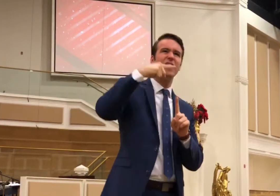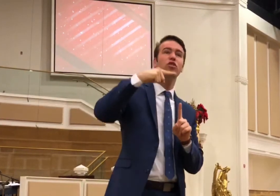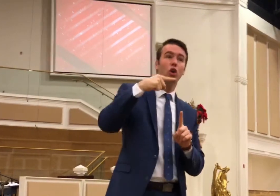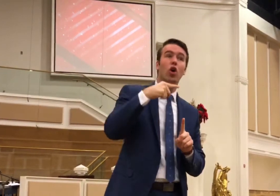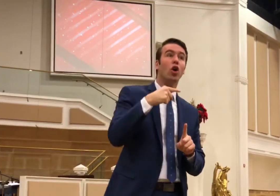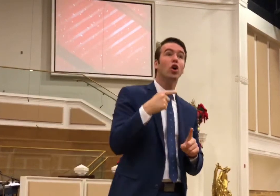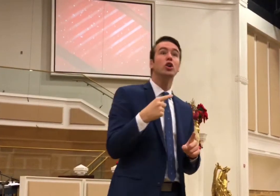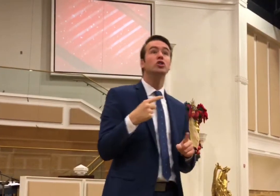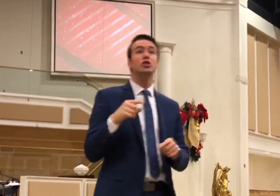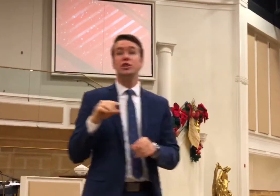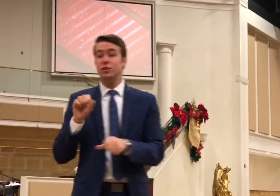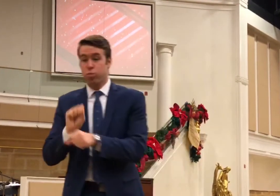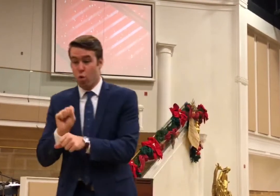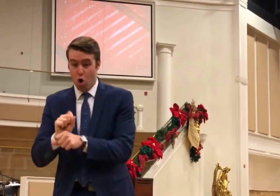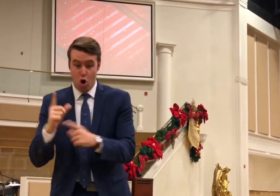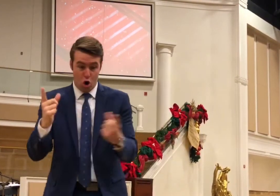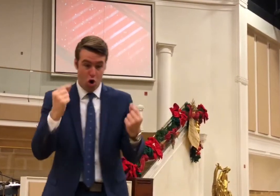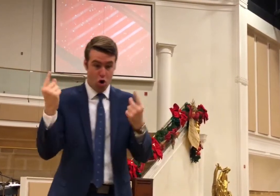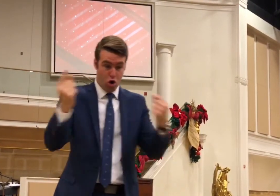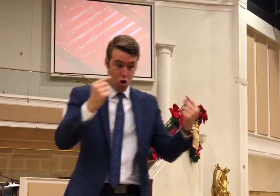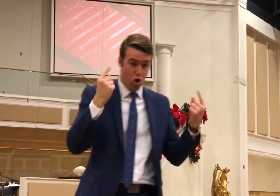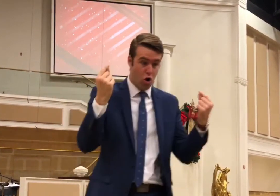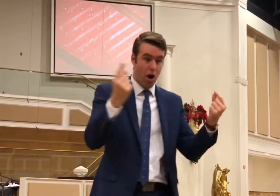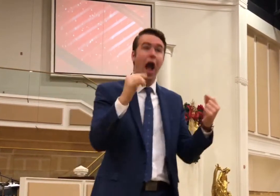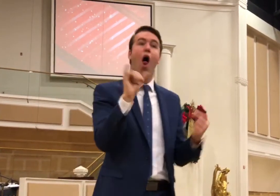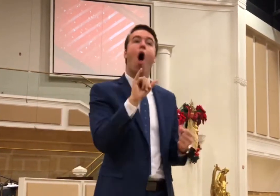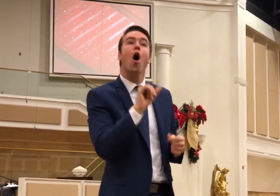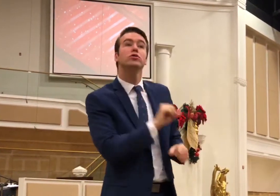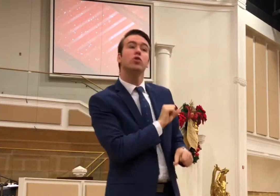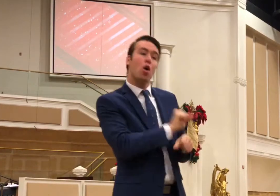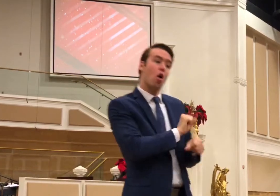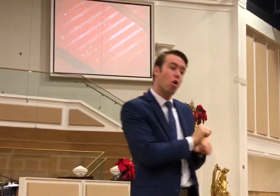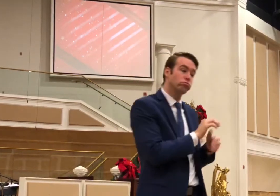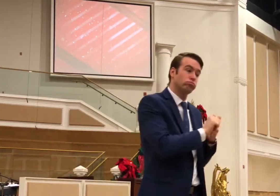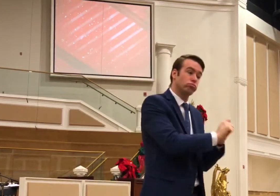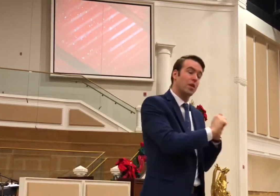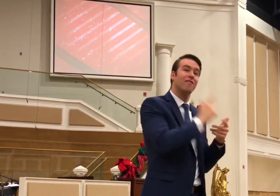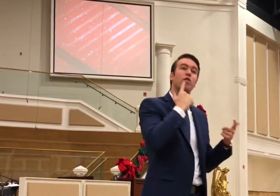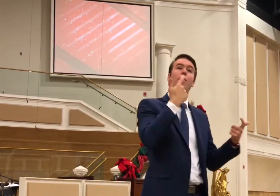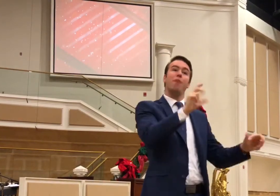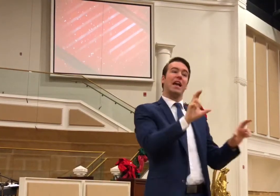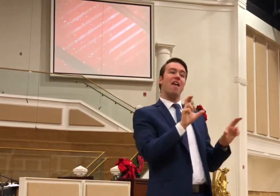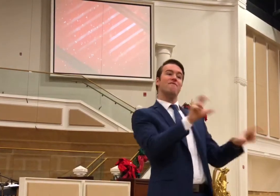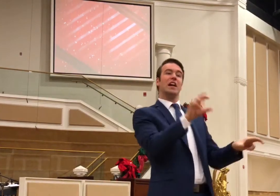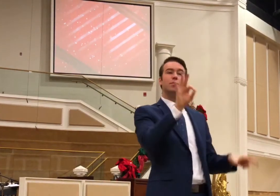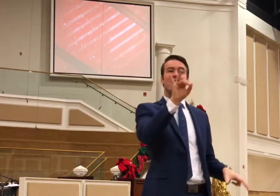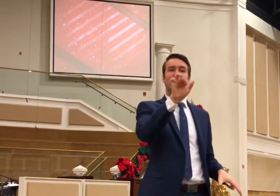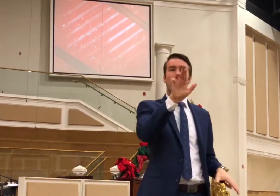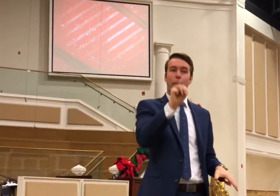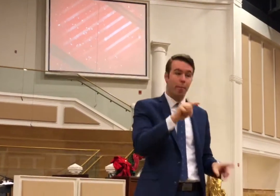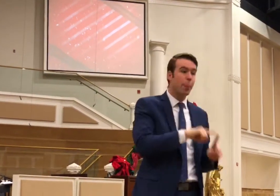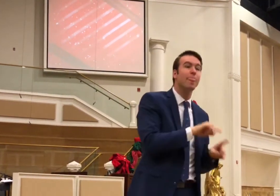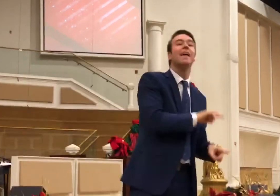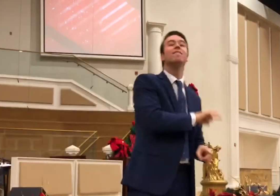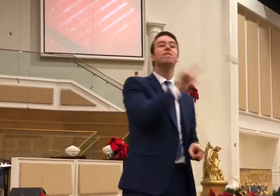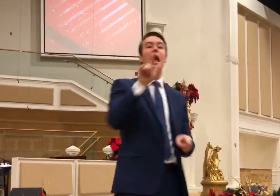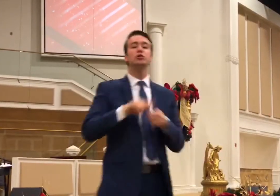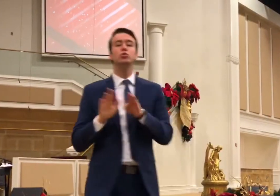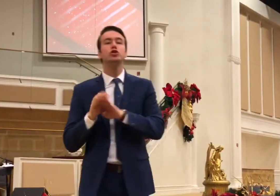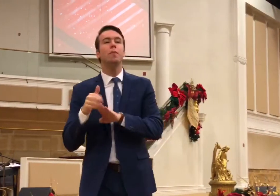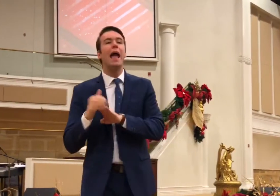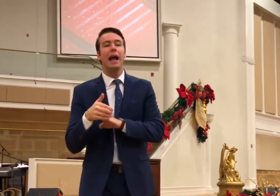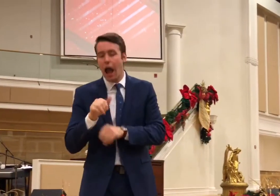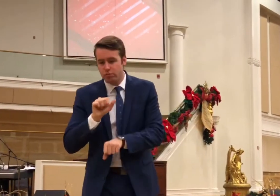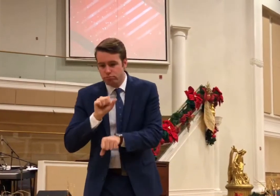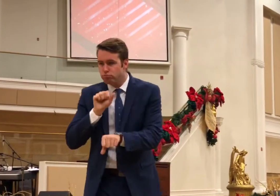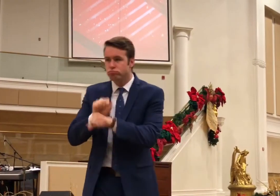we're doing here, she's working and leading the philanthropic effort for a large investment firm. She had to fly to Jamaica to meet with